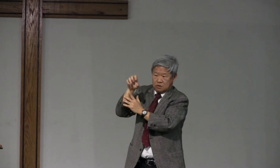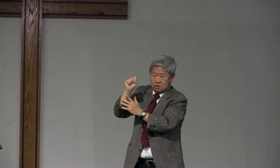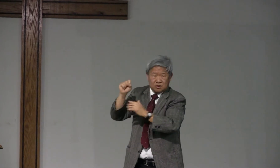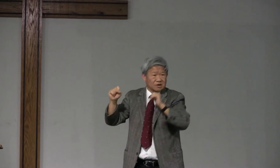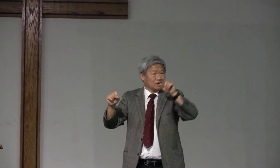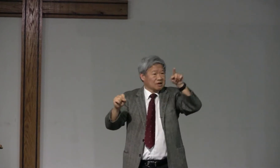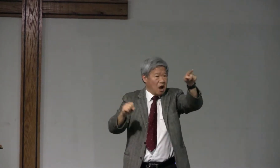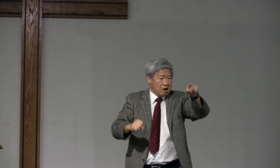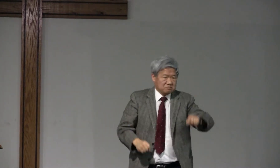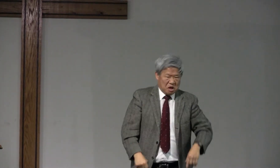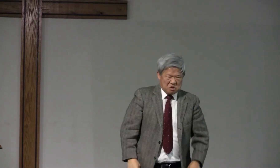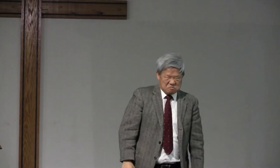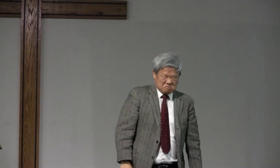who descended from the Levites.